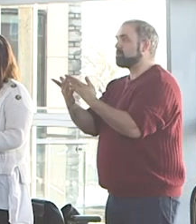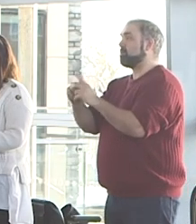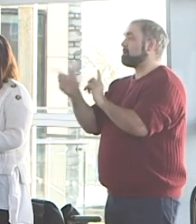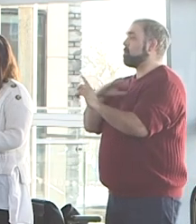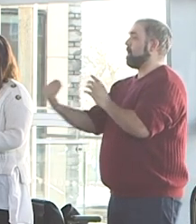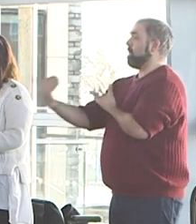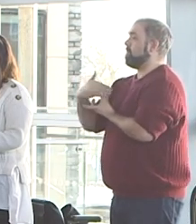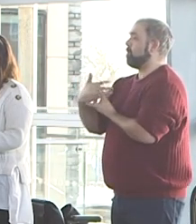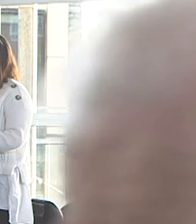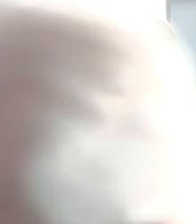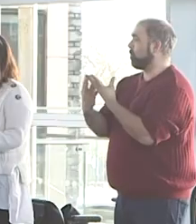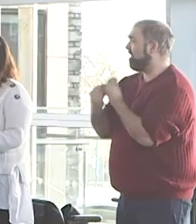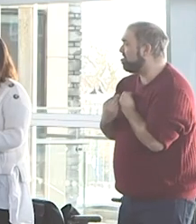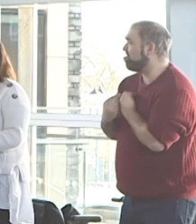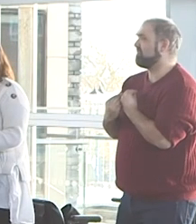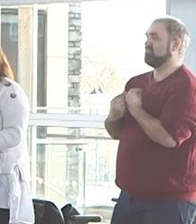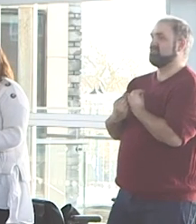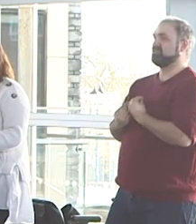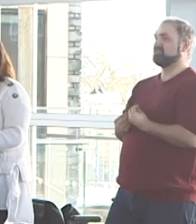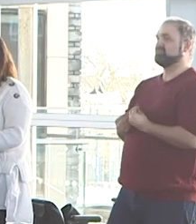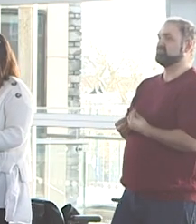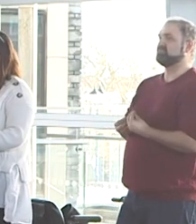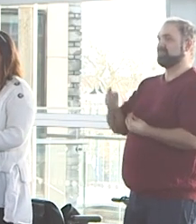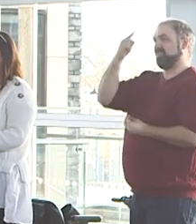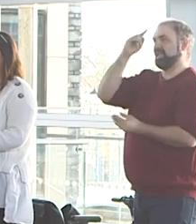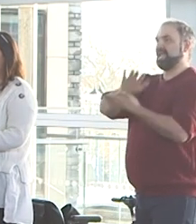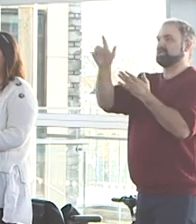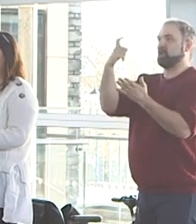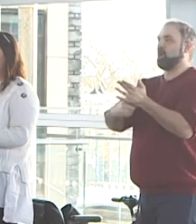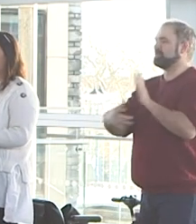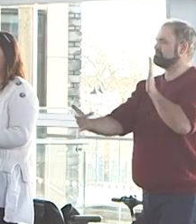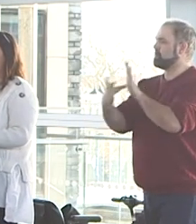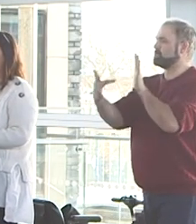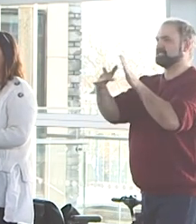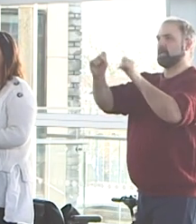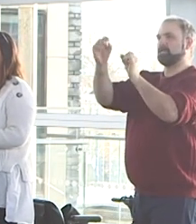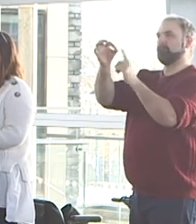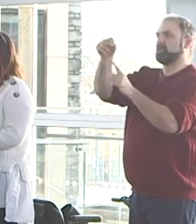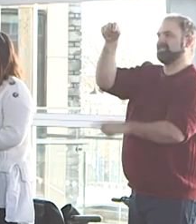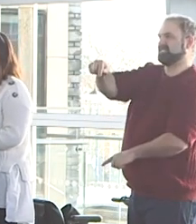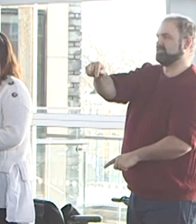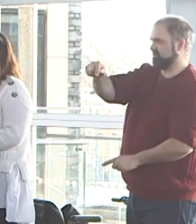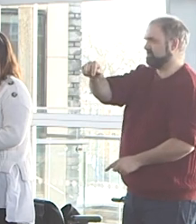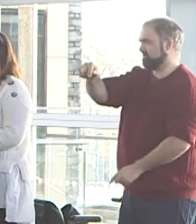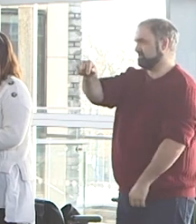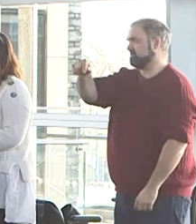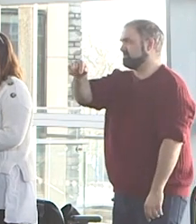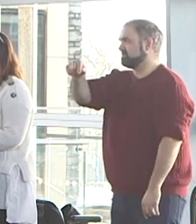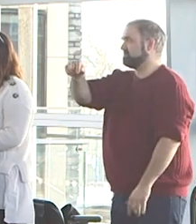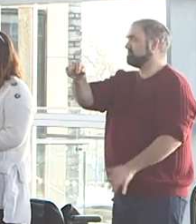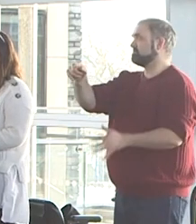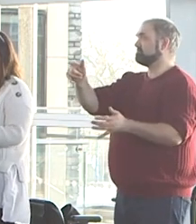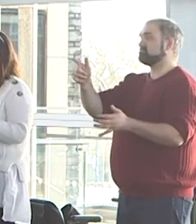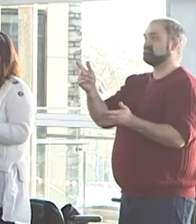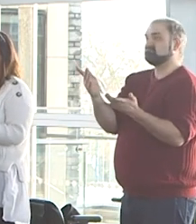looking to come to us to work? Yeah, so I think HR is a very good starting point. When